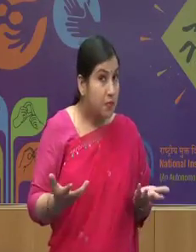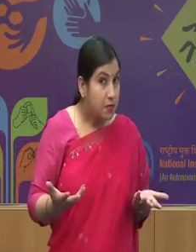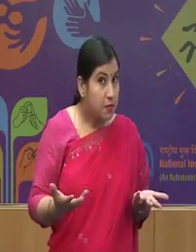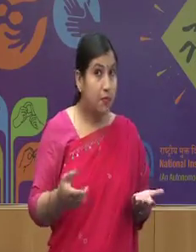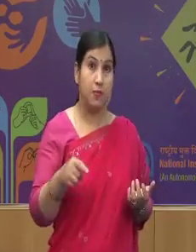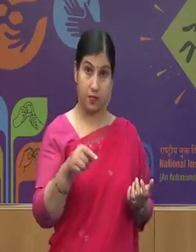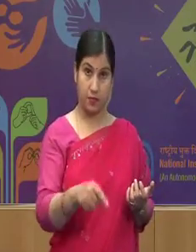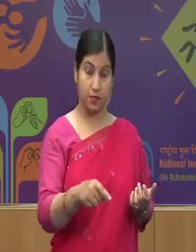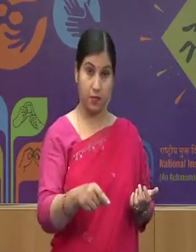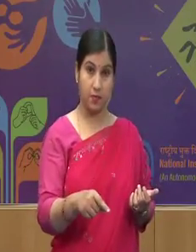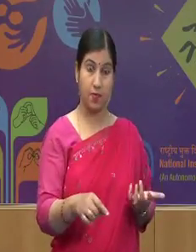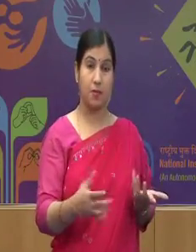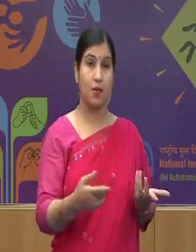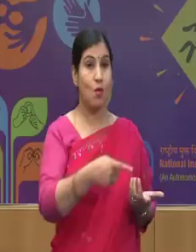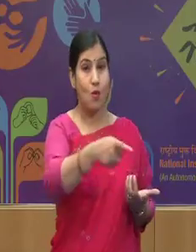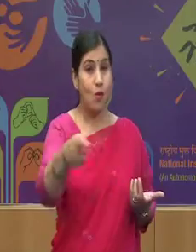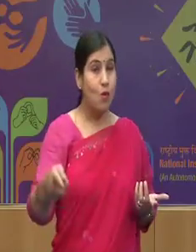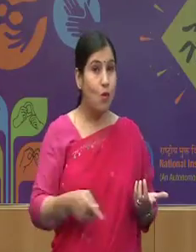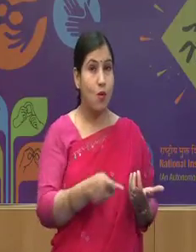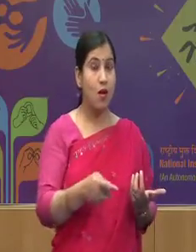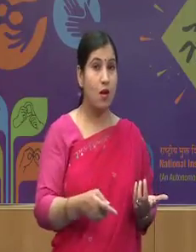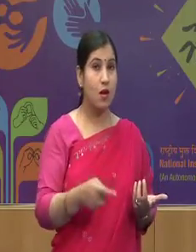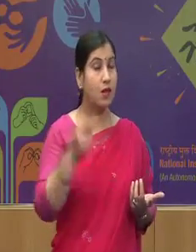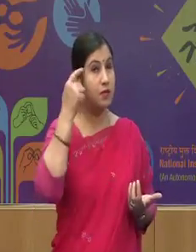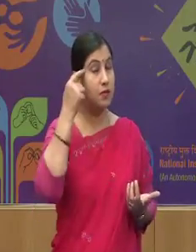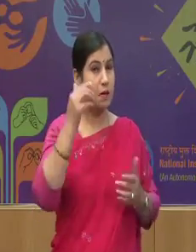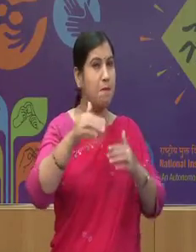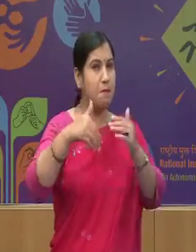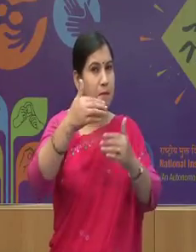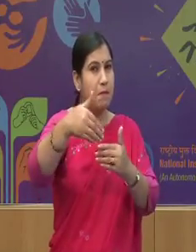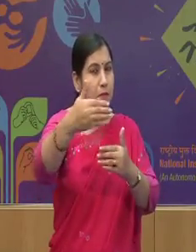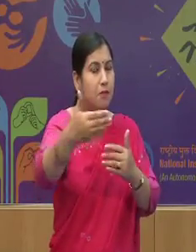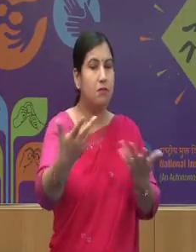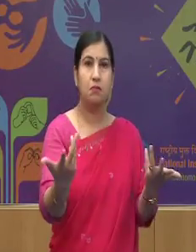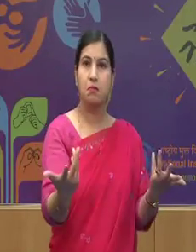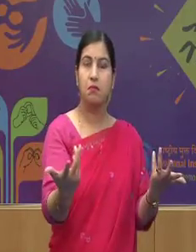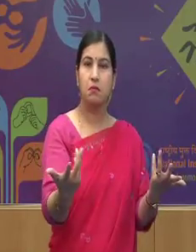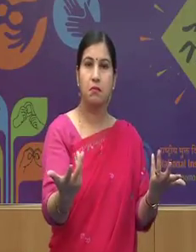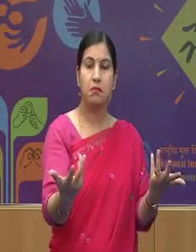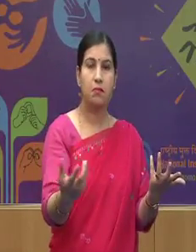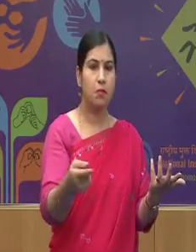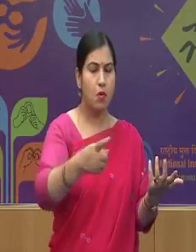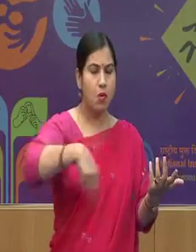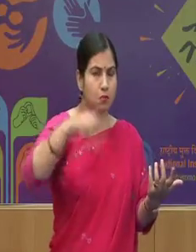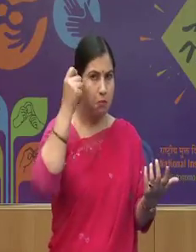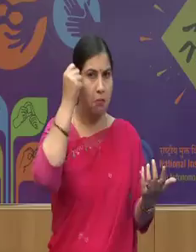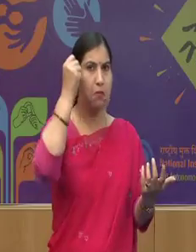However, it won't be wrong to say that later Hitler and